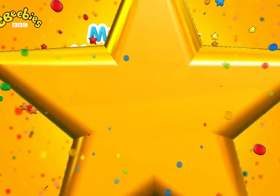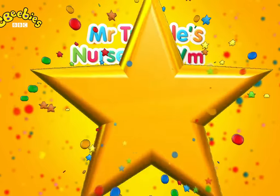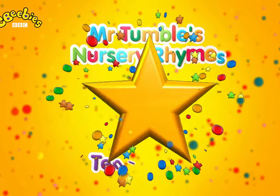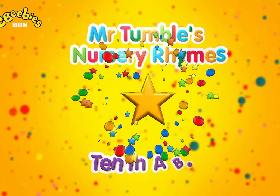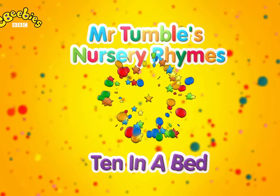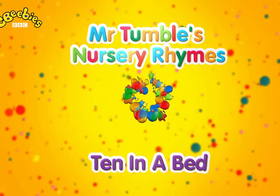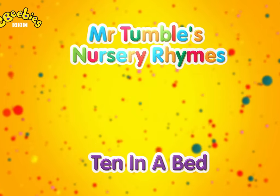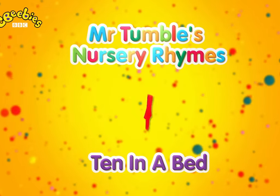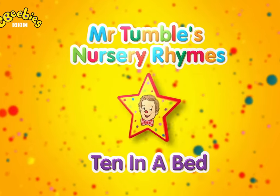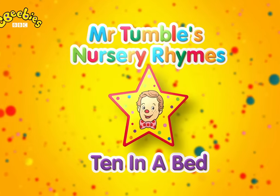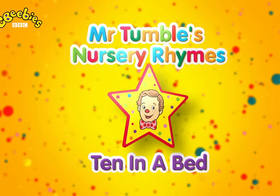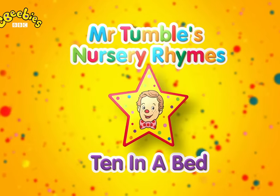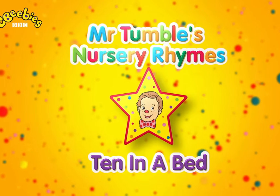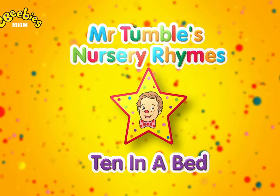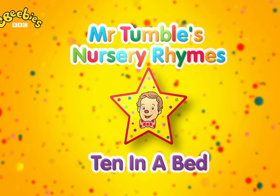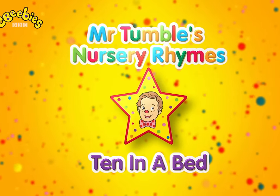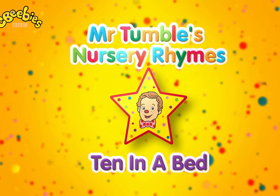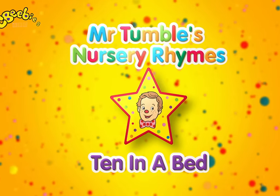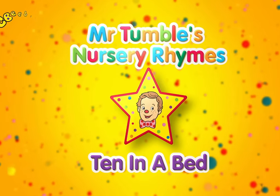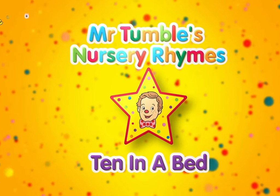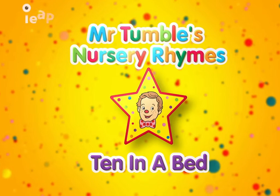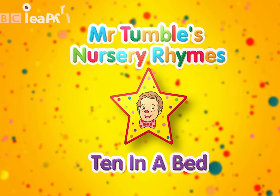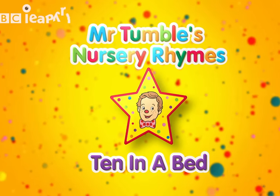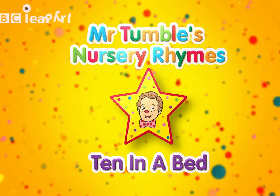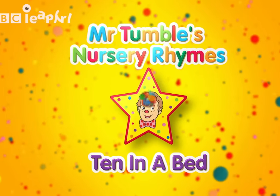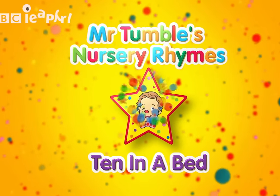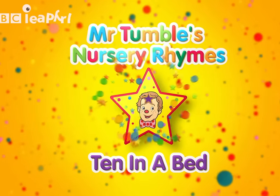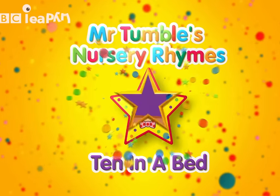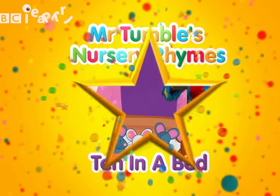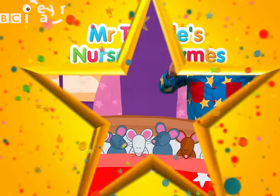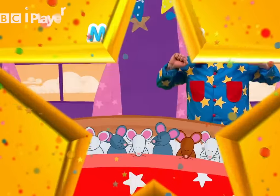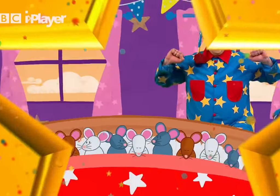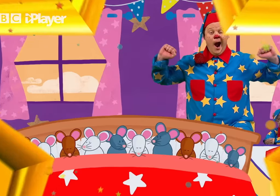Mr. Tumble's Nursery Rhymes. Are you ready to join in?